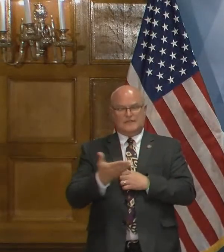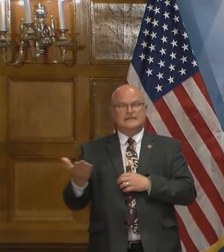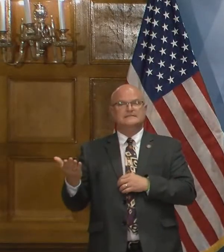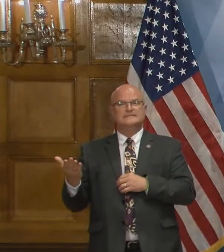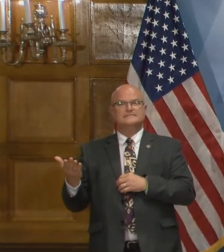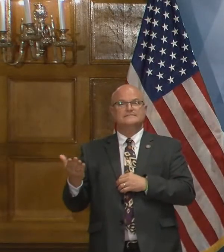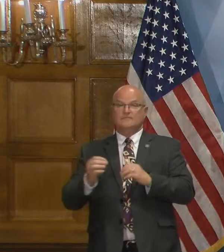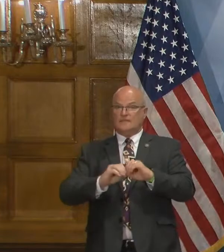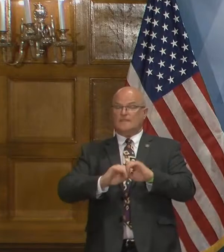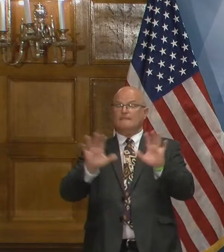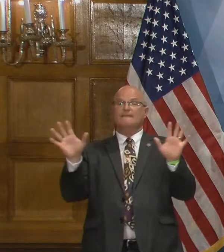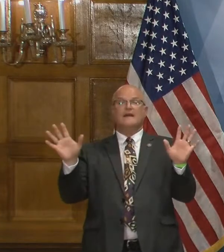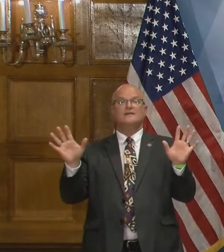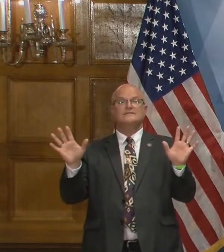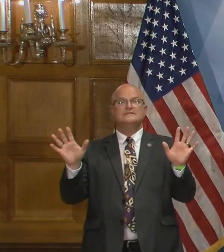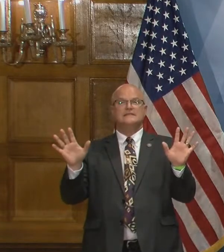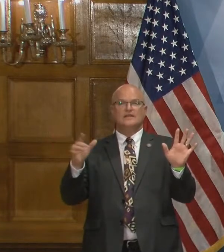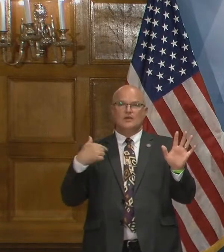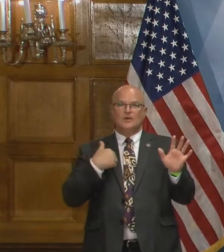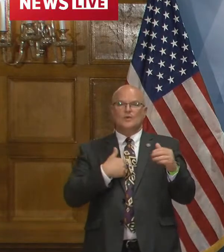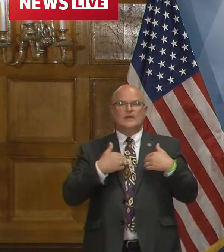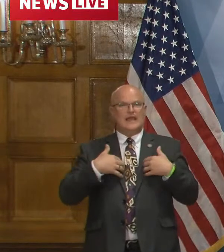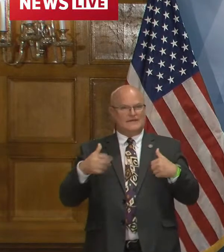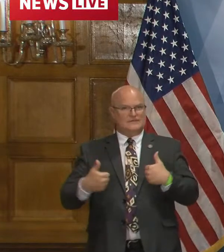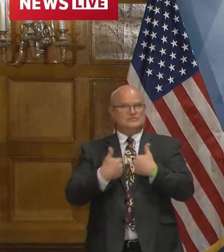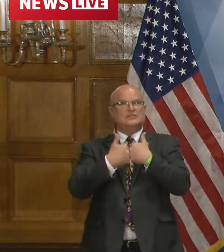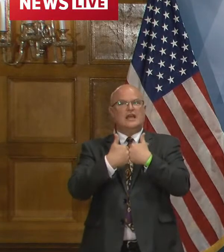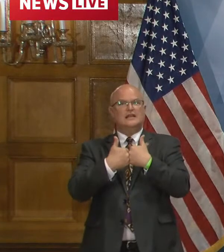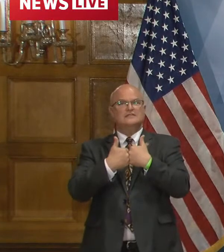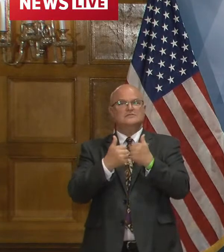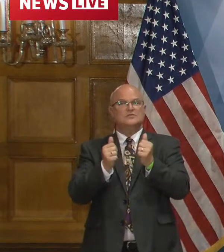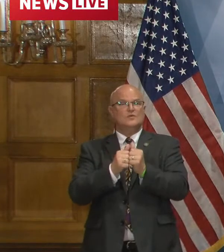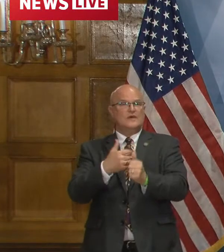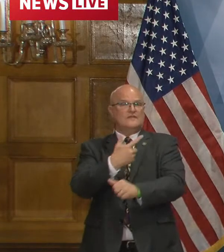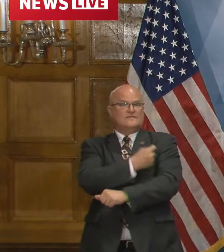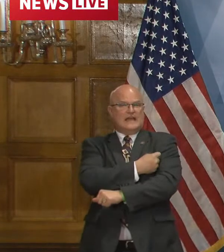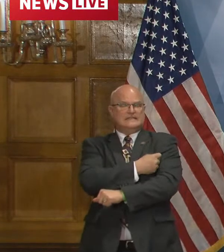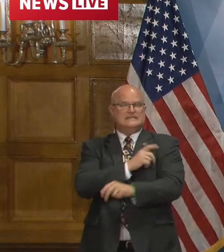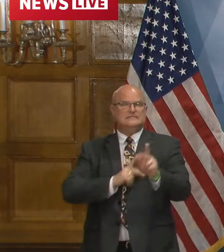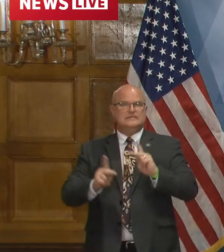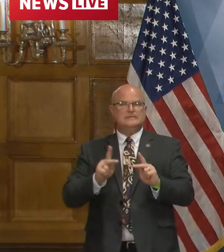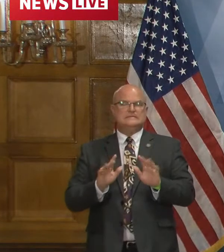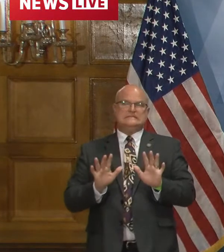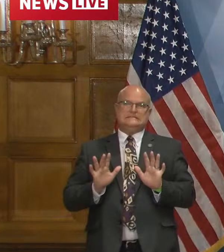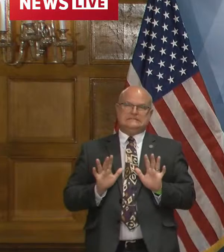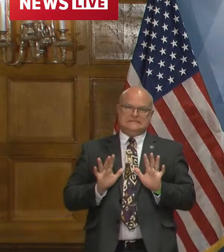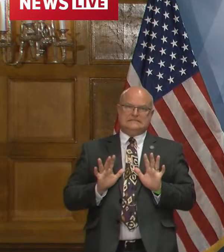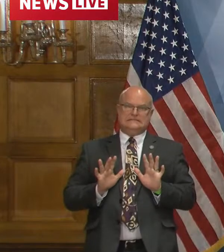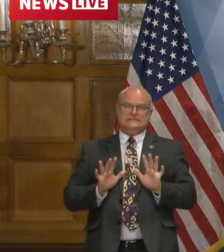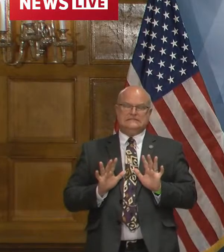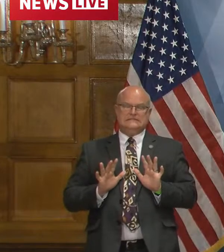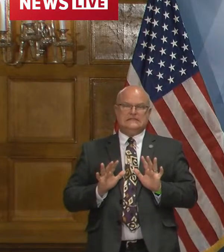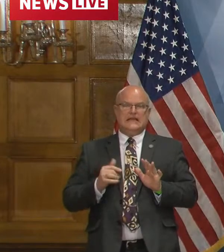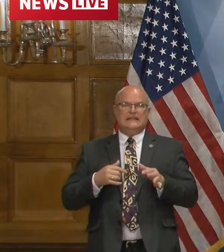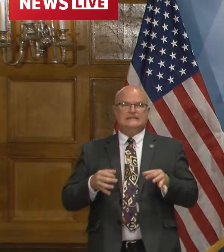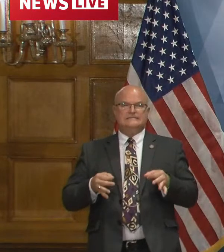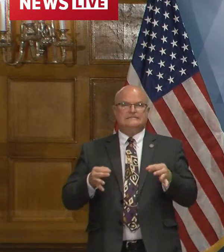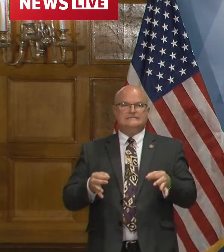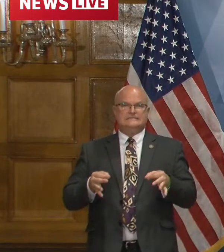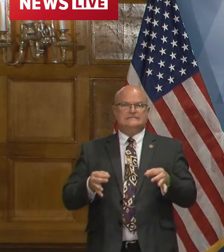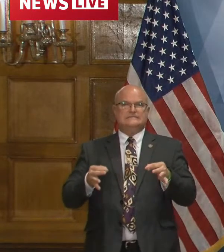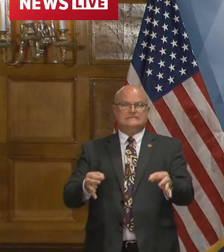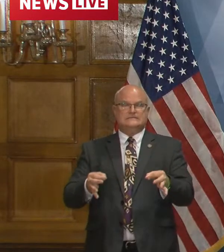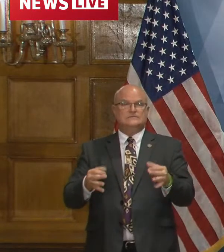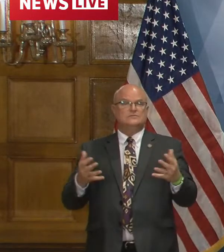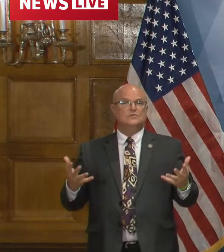points. Obviously, we have a challenge with vaccine hesitancy. And I think that hesitancy in